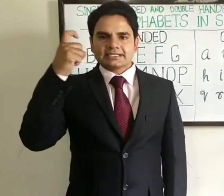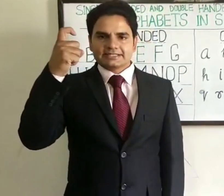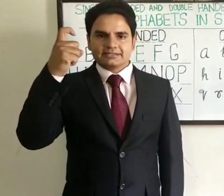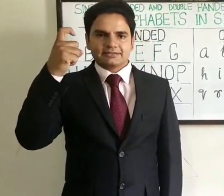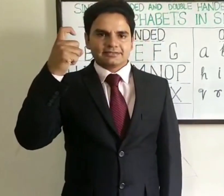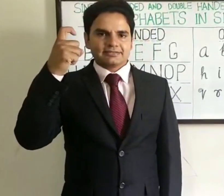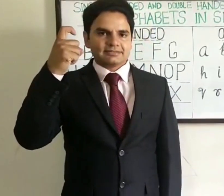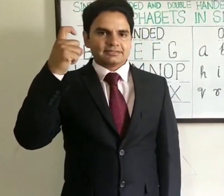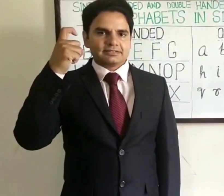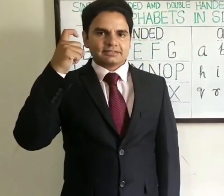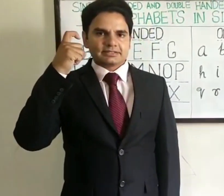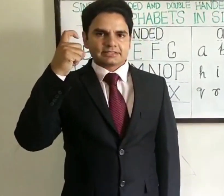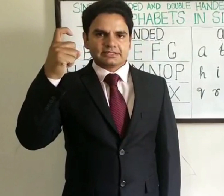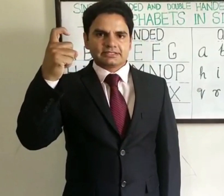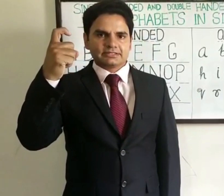Ks, Ks,